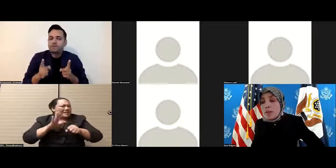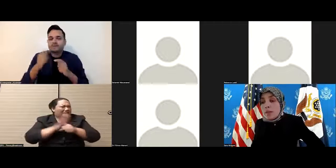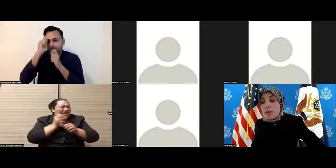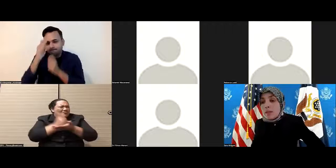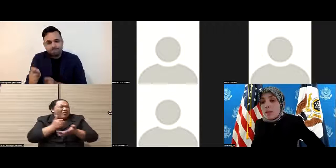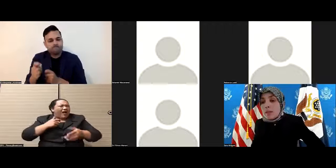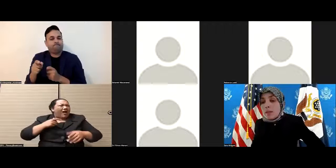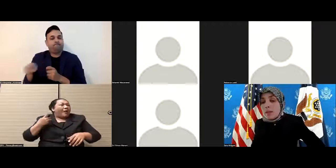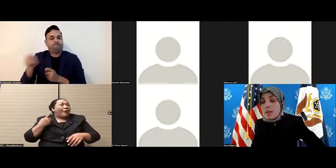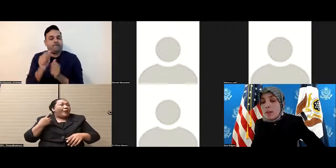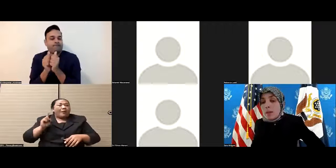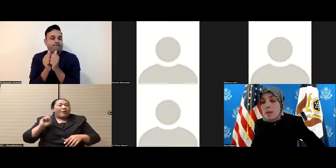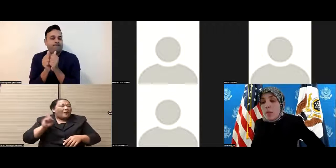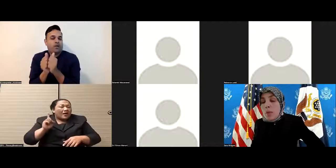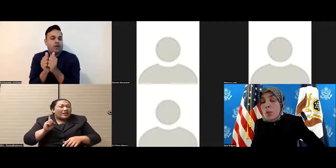us,"